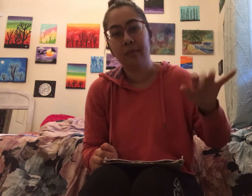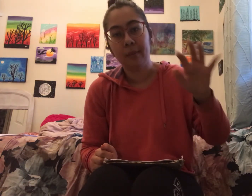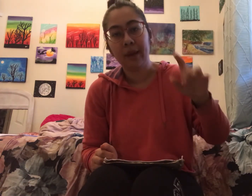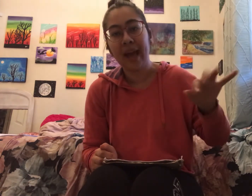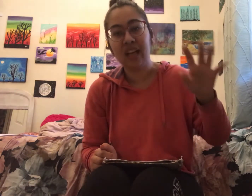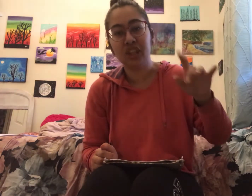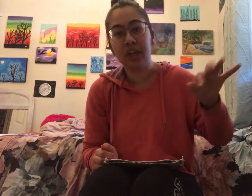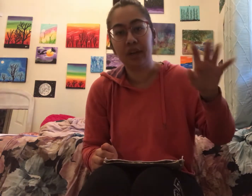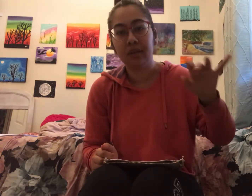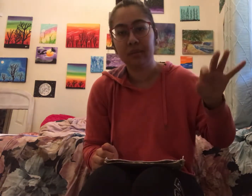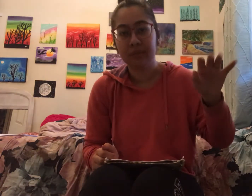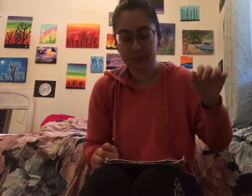Cashier.